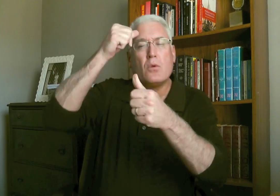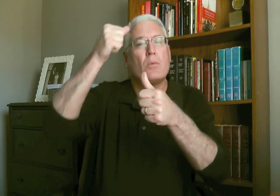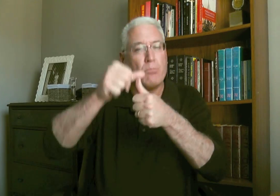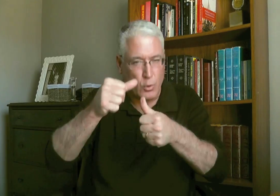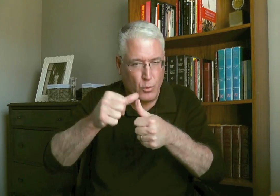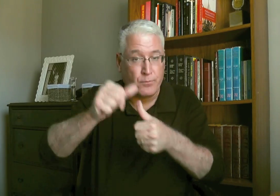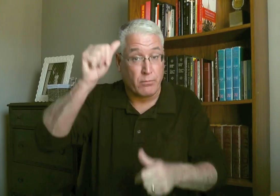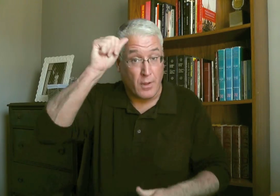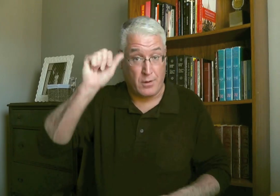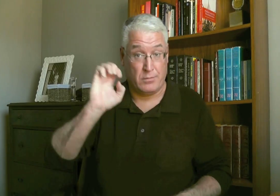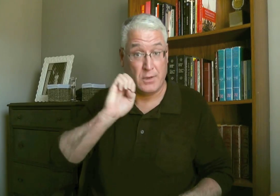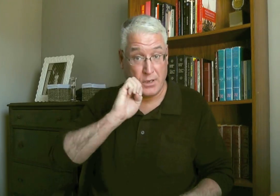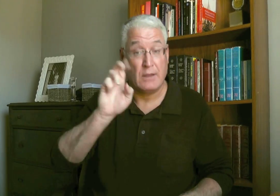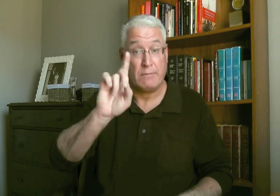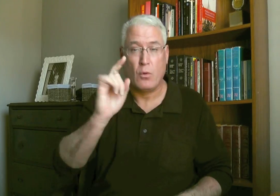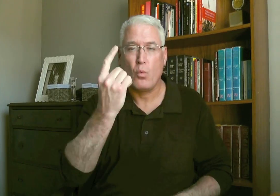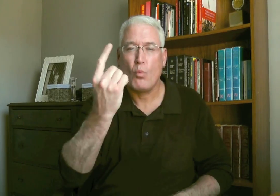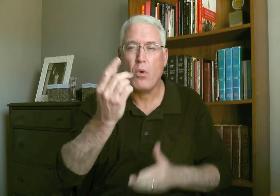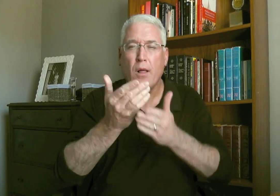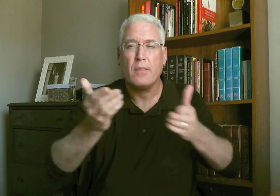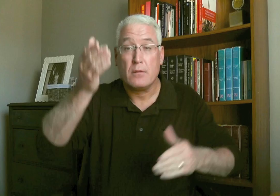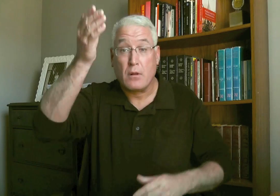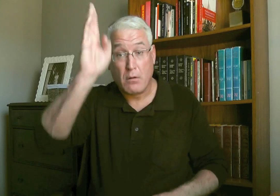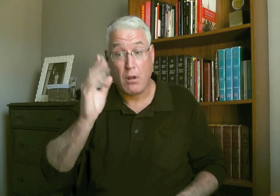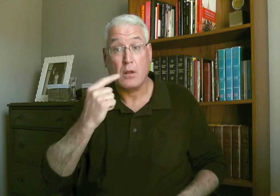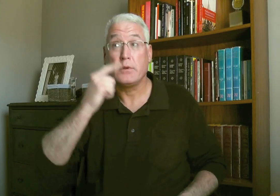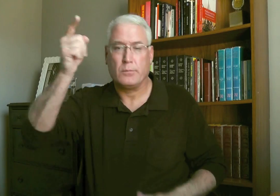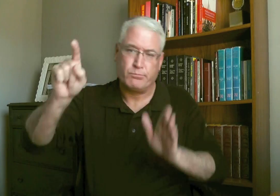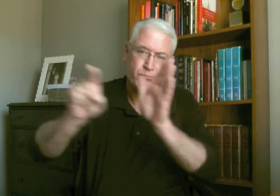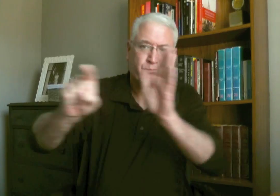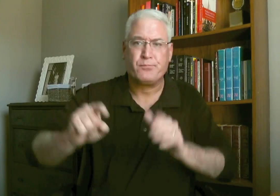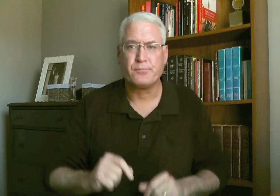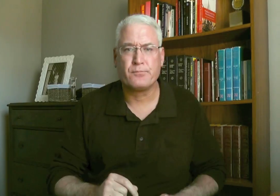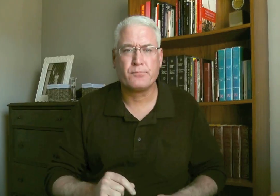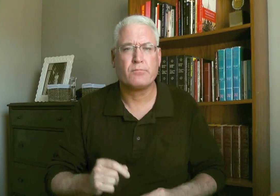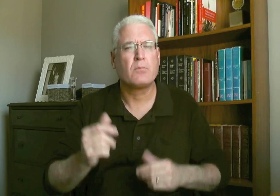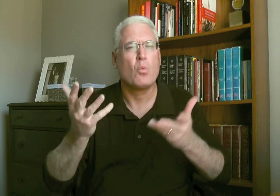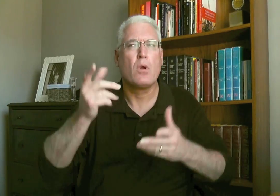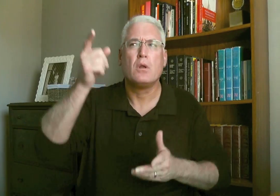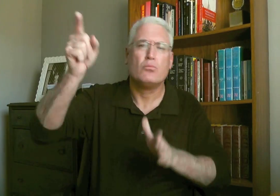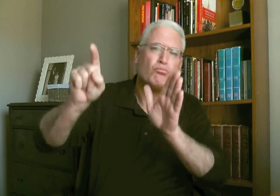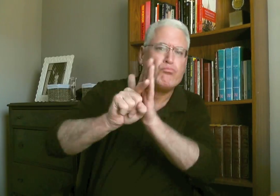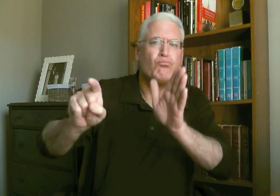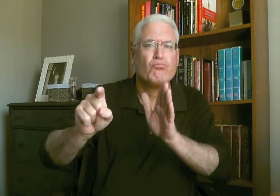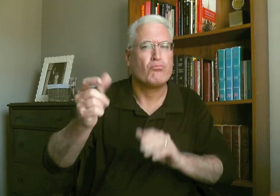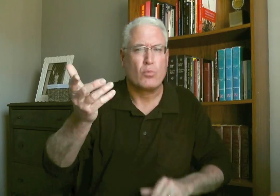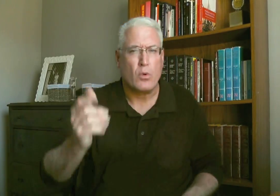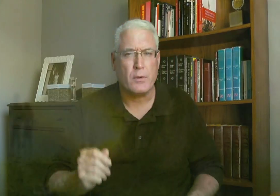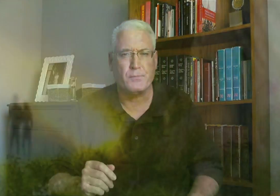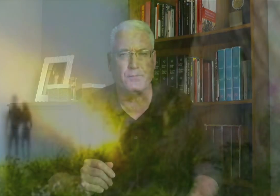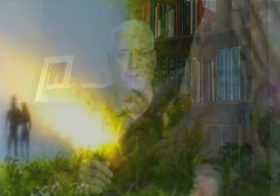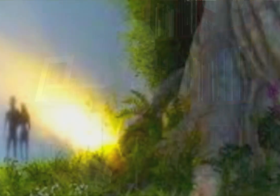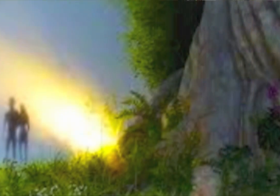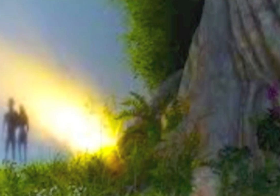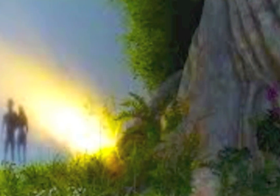was looking back to when Adam and Eve, when they did the one thing that God forbid. What is that?